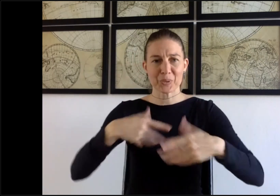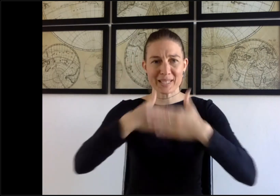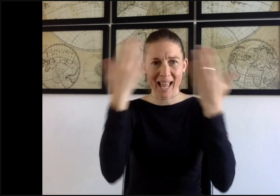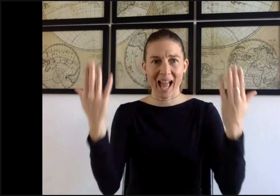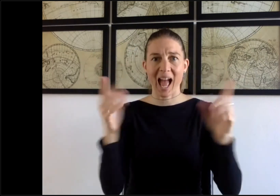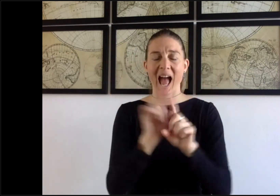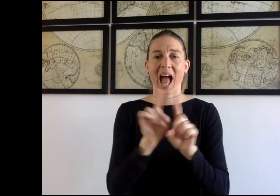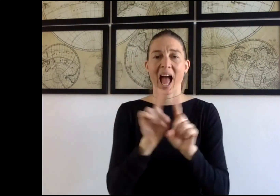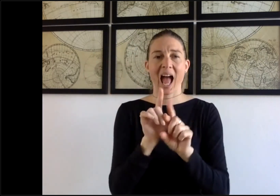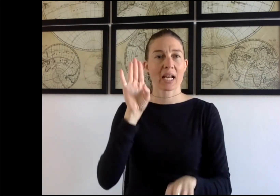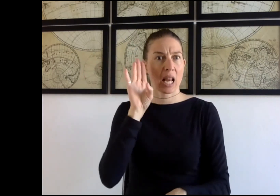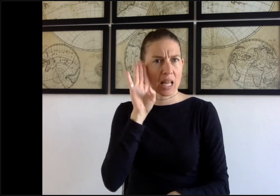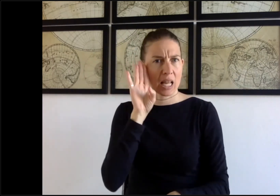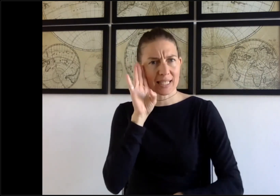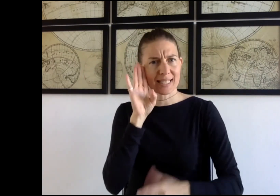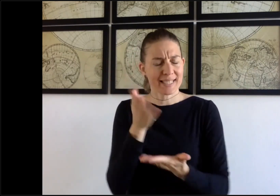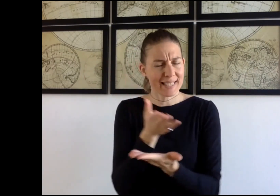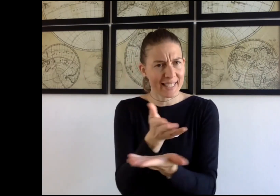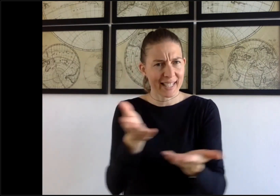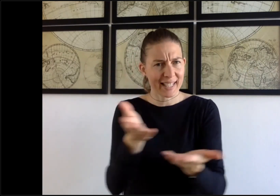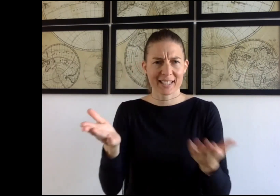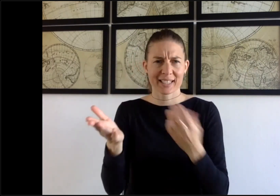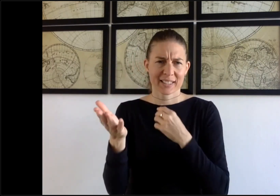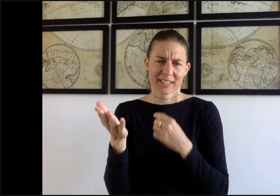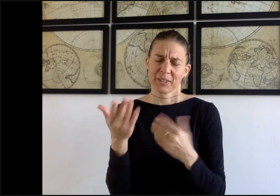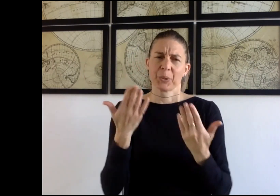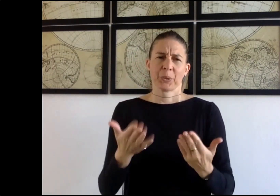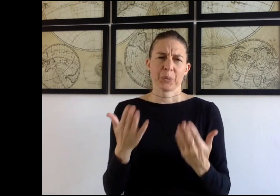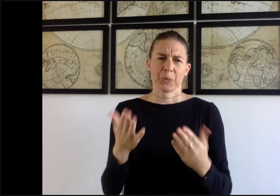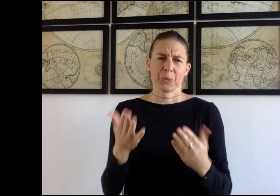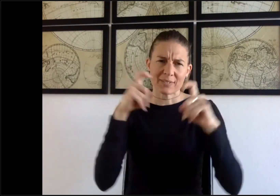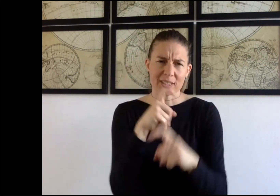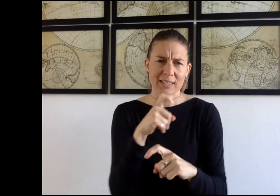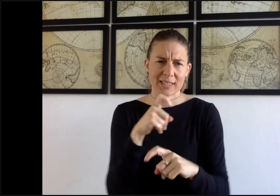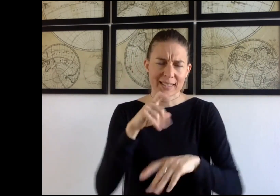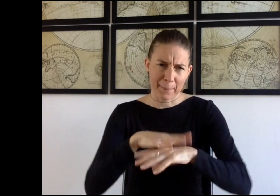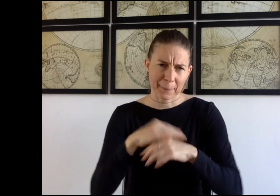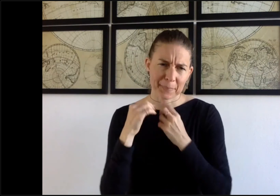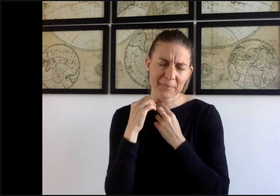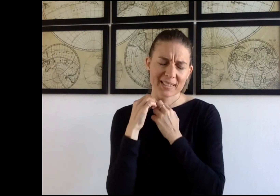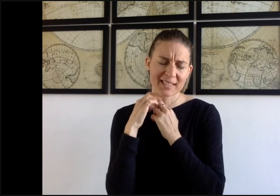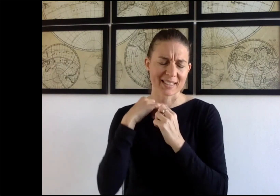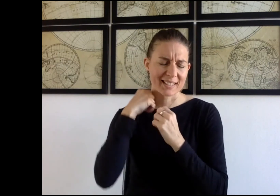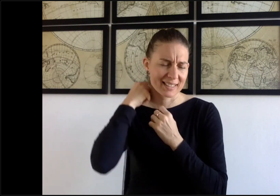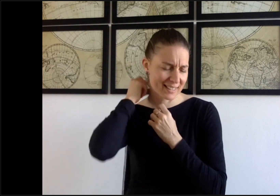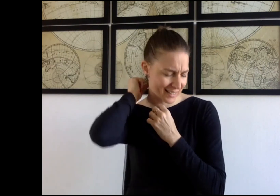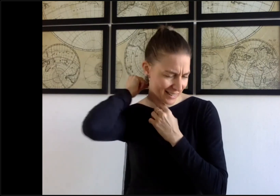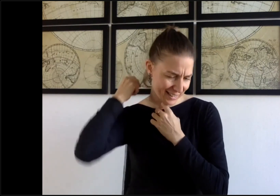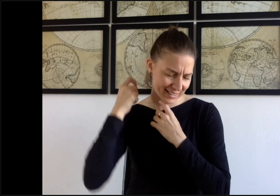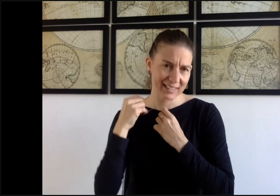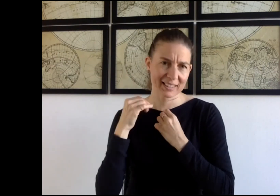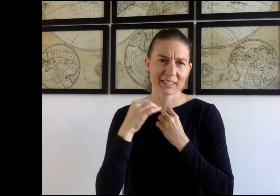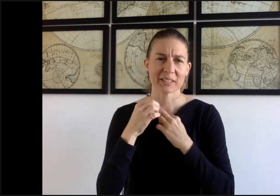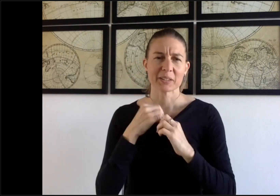difficult times in the world and in the European Union, because we have to face major pandemic that I